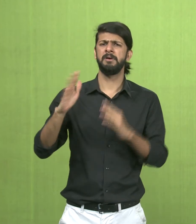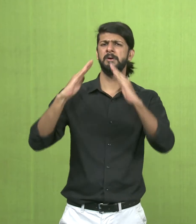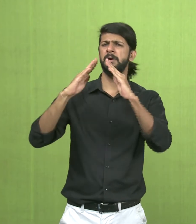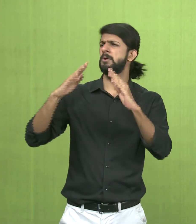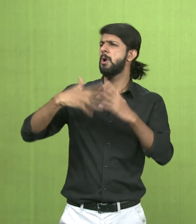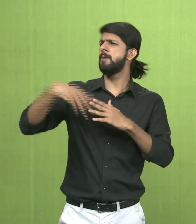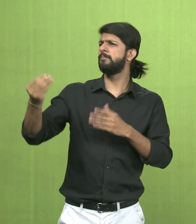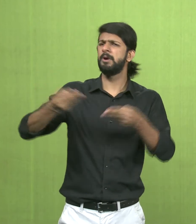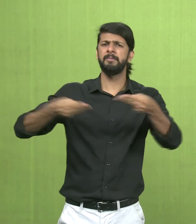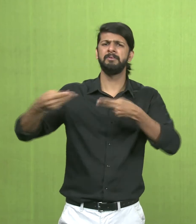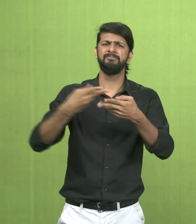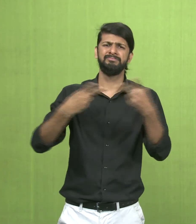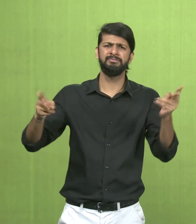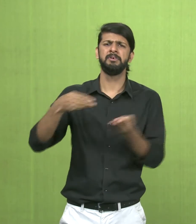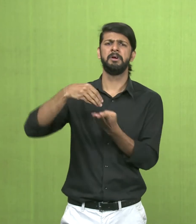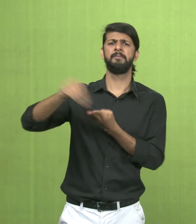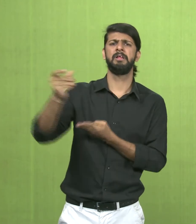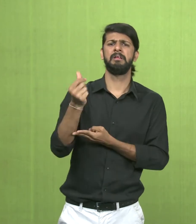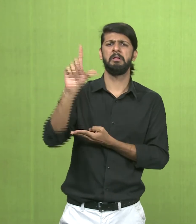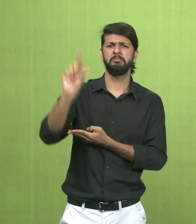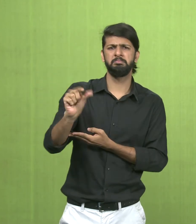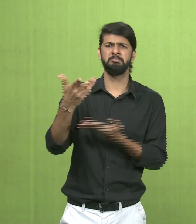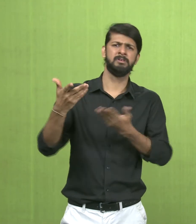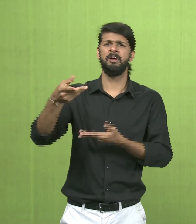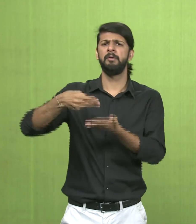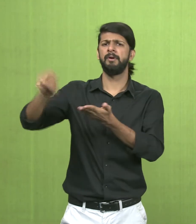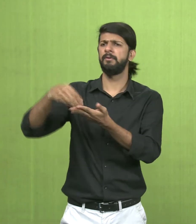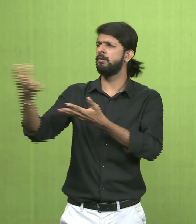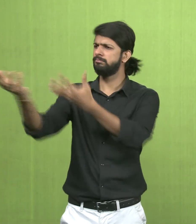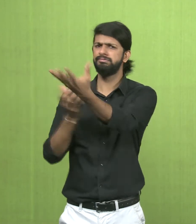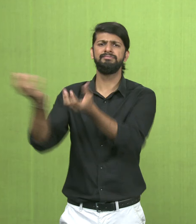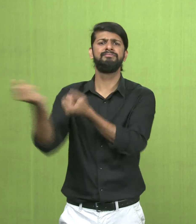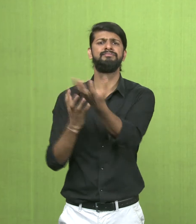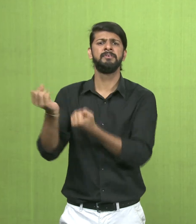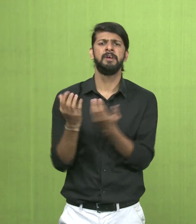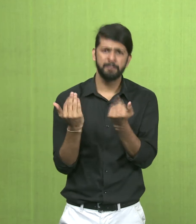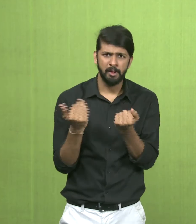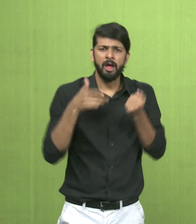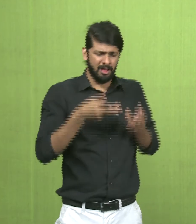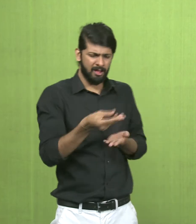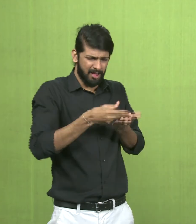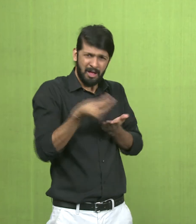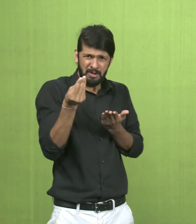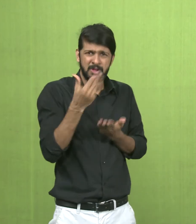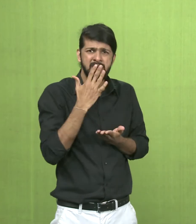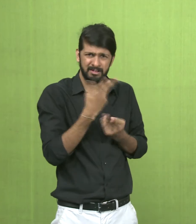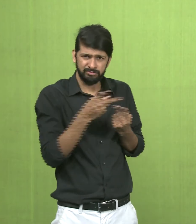and these are easily available in the market. They are cheap and coming very handy for creating beautiful